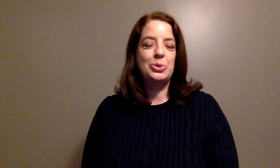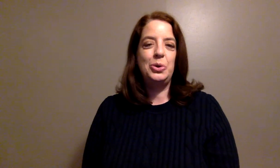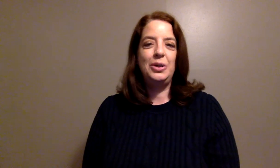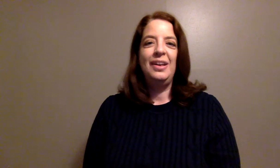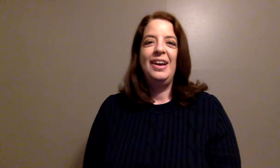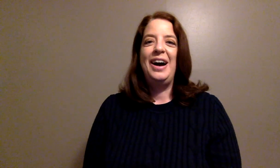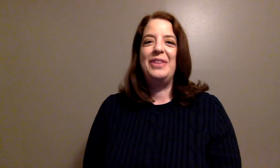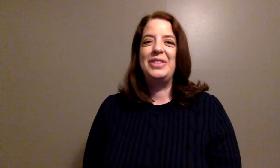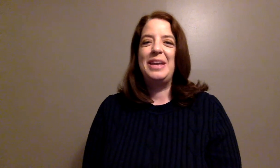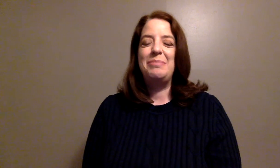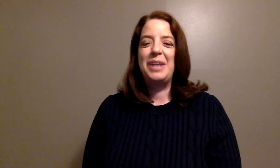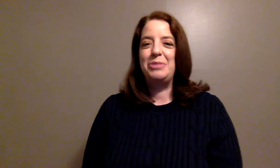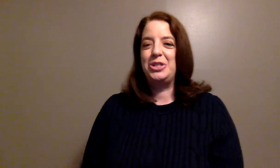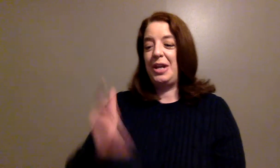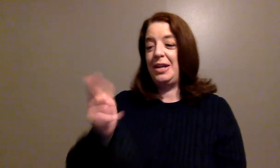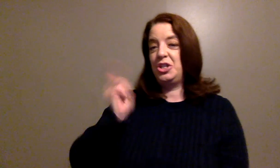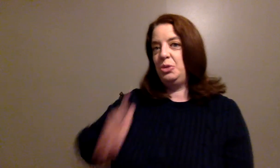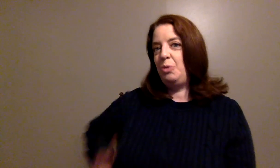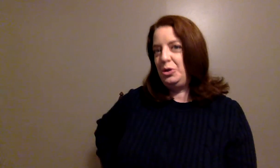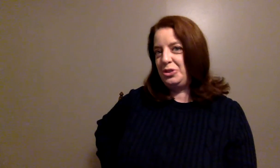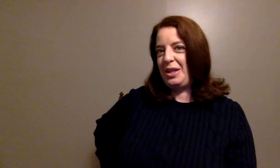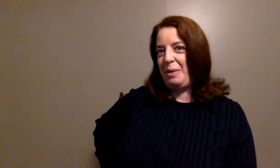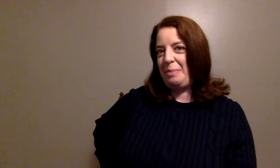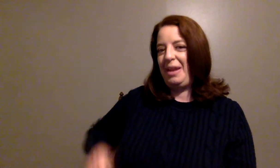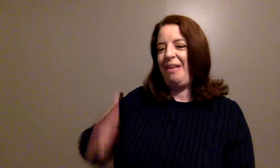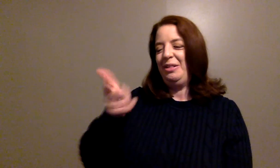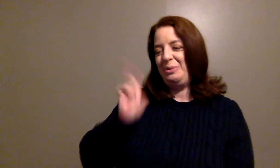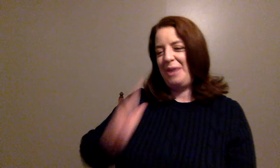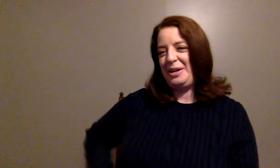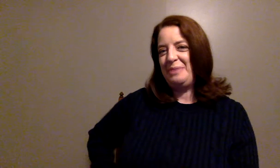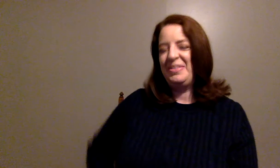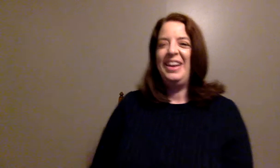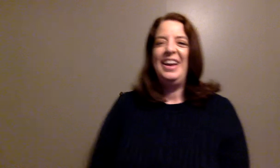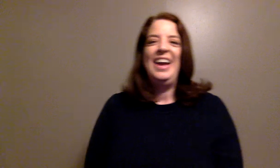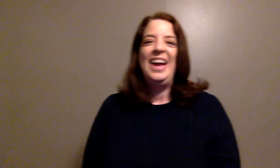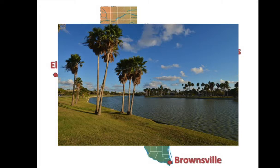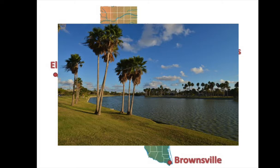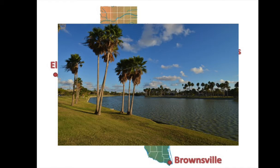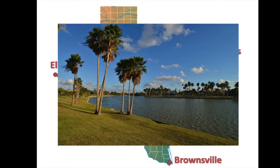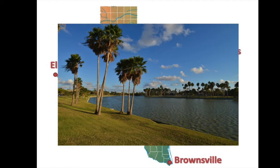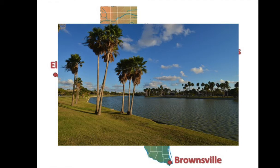school, the name sign was changed to holster that weapon. Laredo.